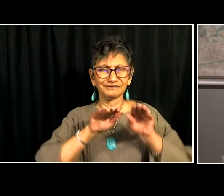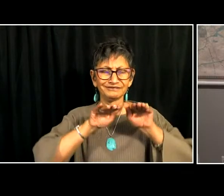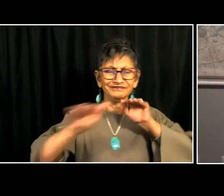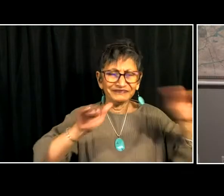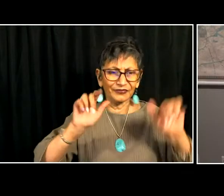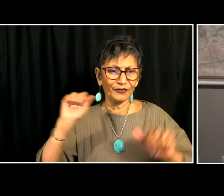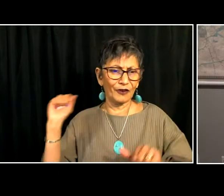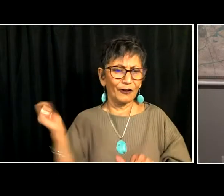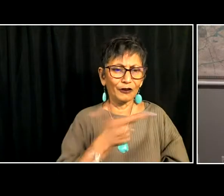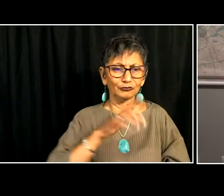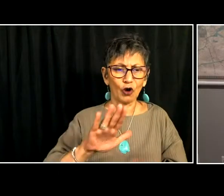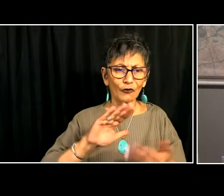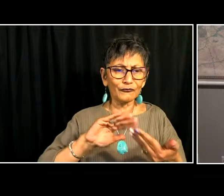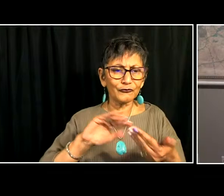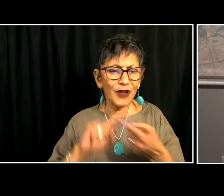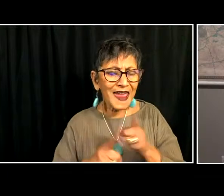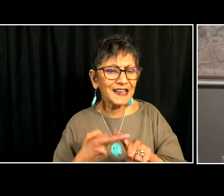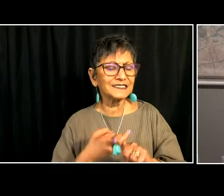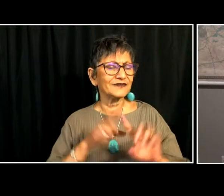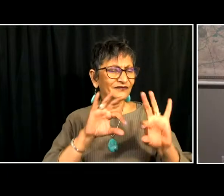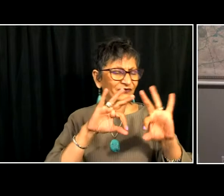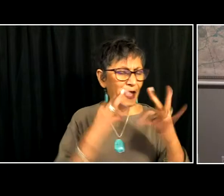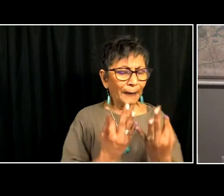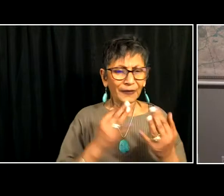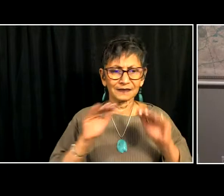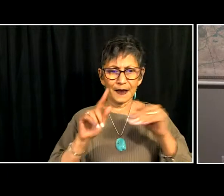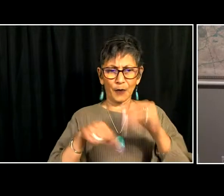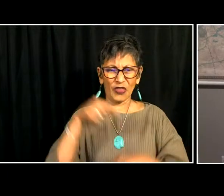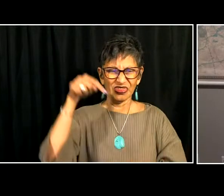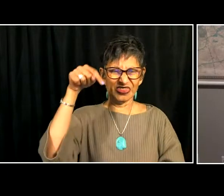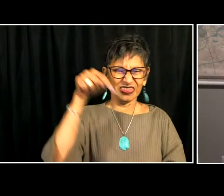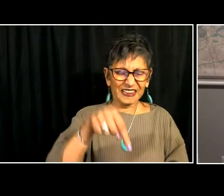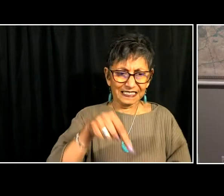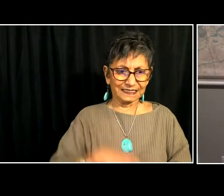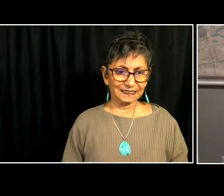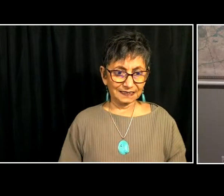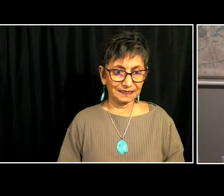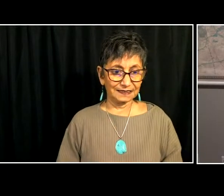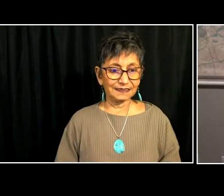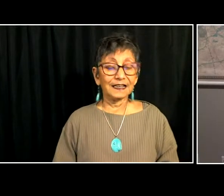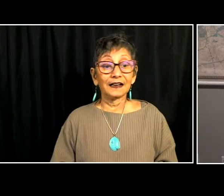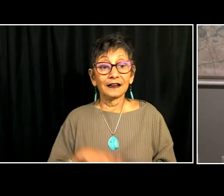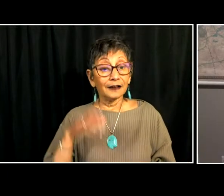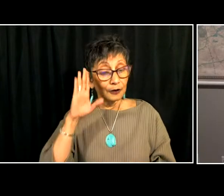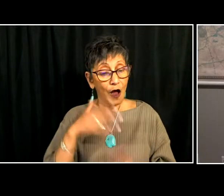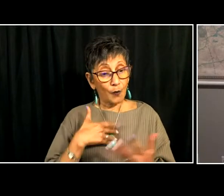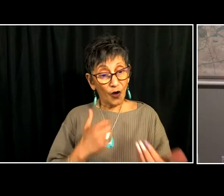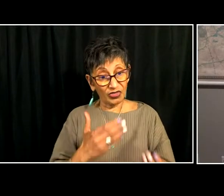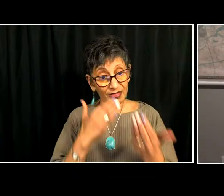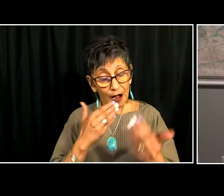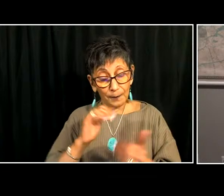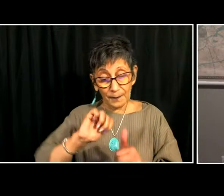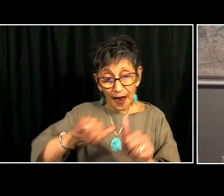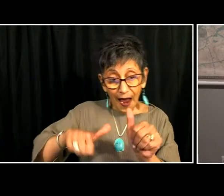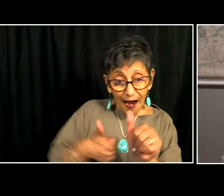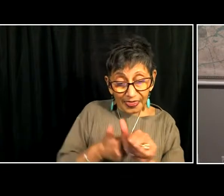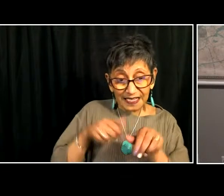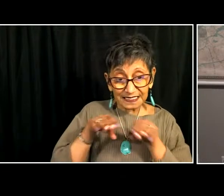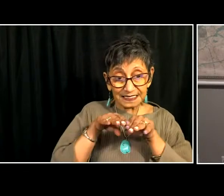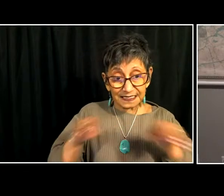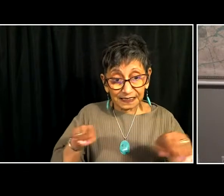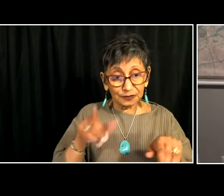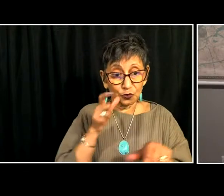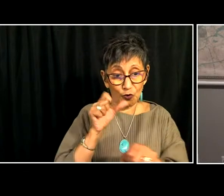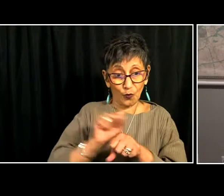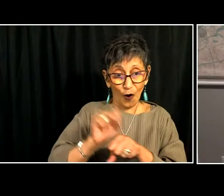If you're out there watching us, please make sure to reach out to your friends and families and community members about this very